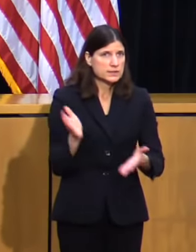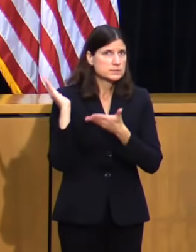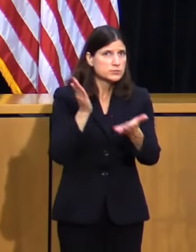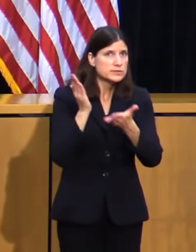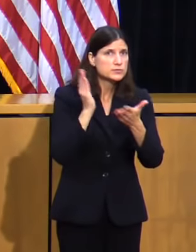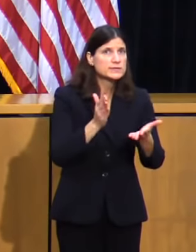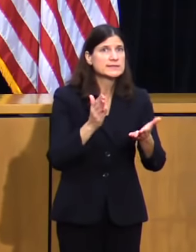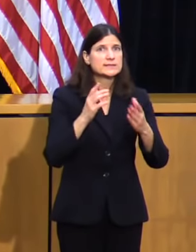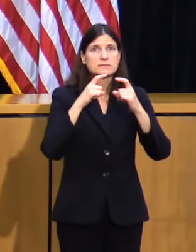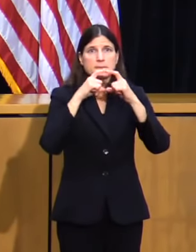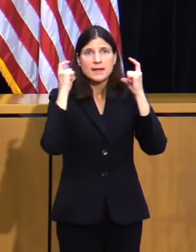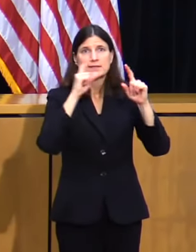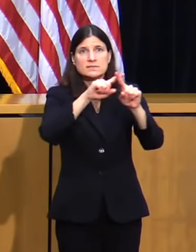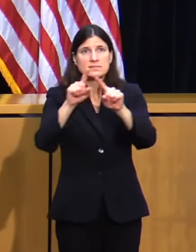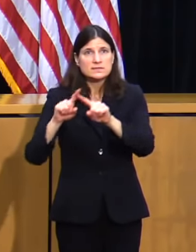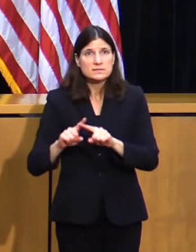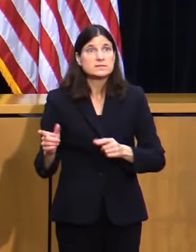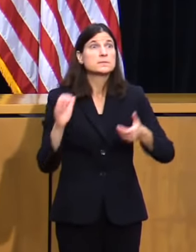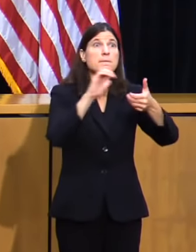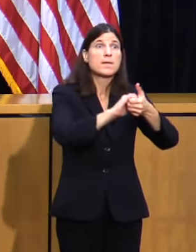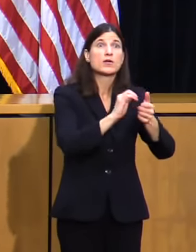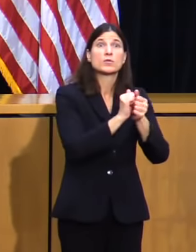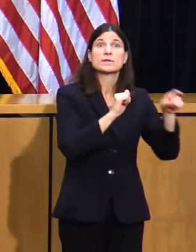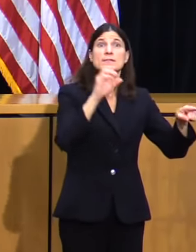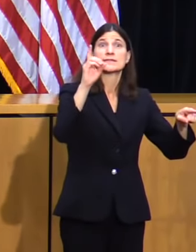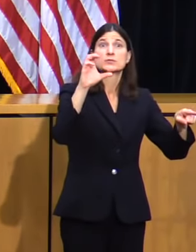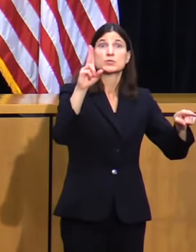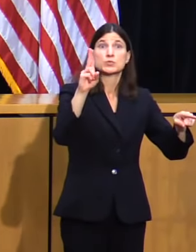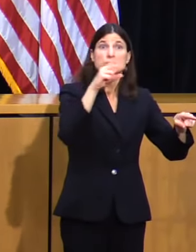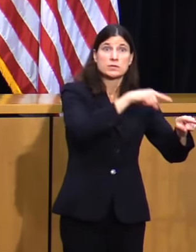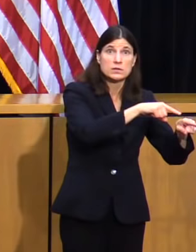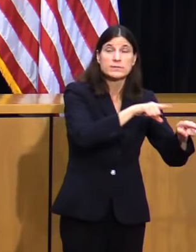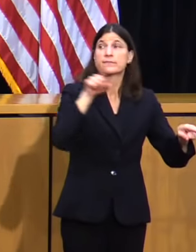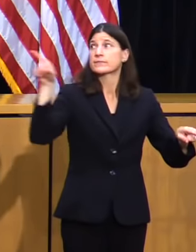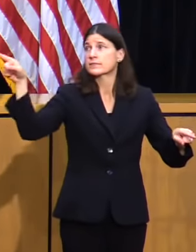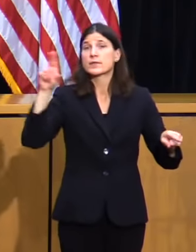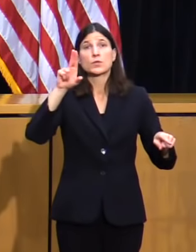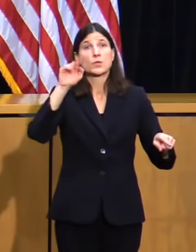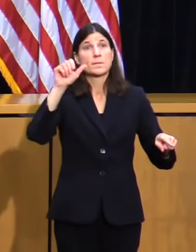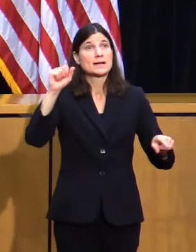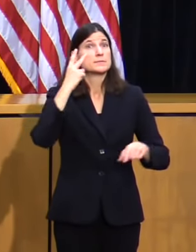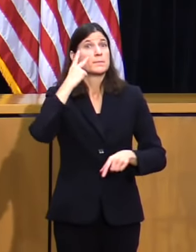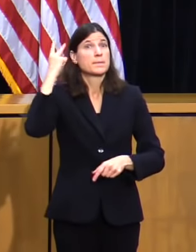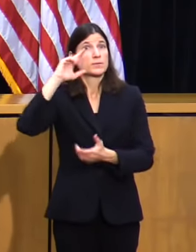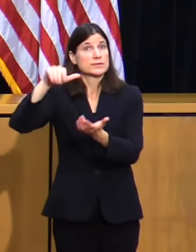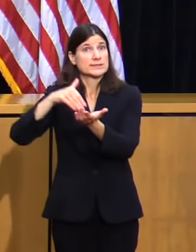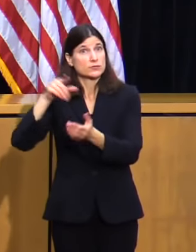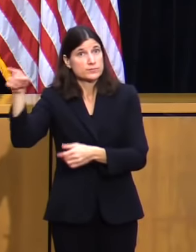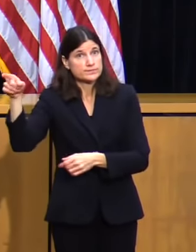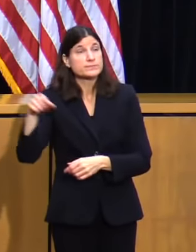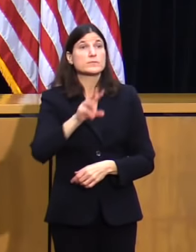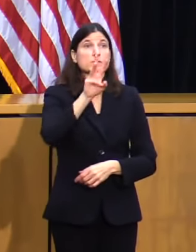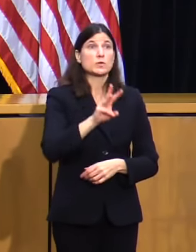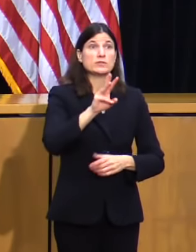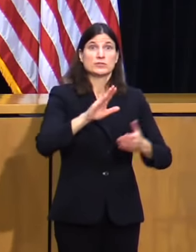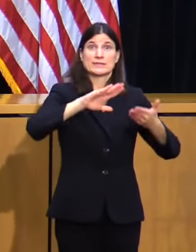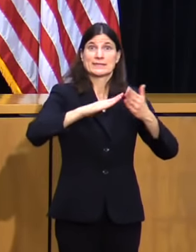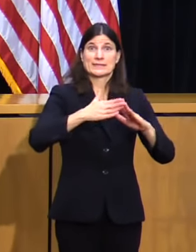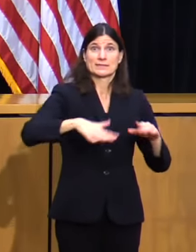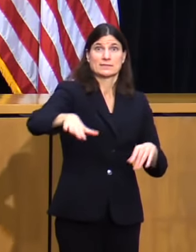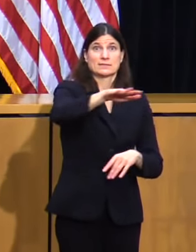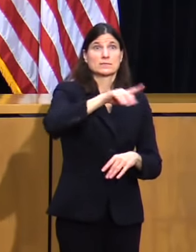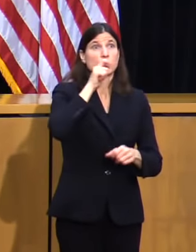Center, UMass Memorial Healthcare, and the City of Worcester. All have stepped up once again to take on the roles they performed so